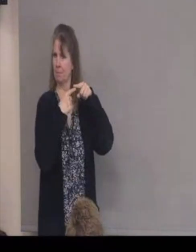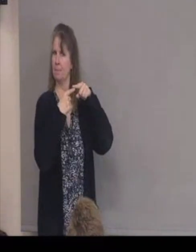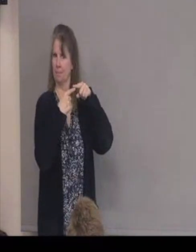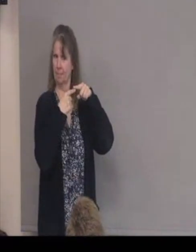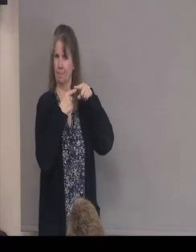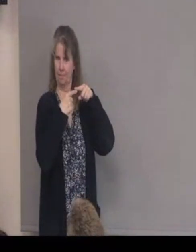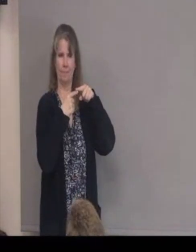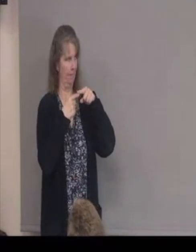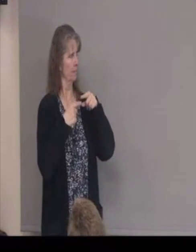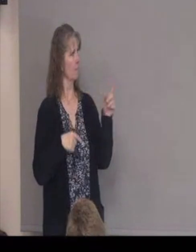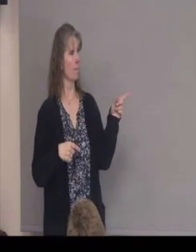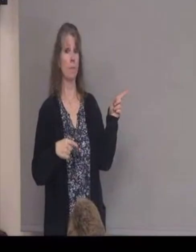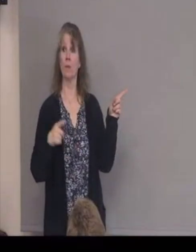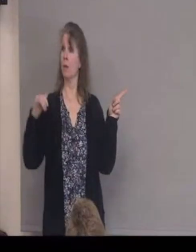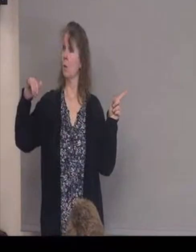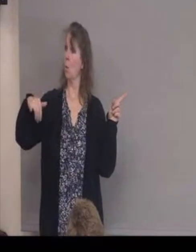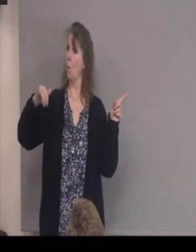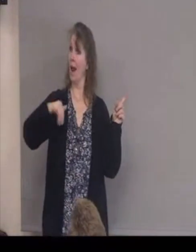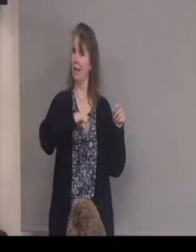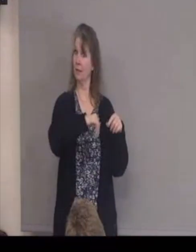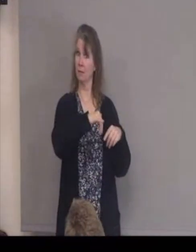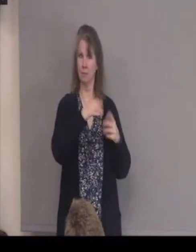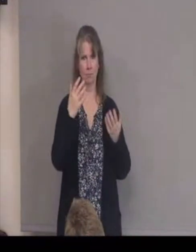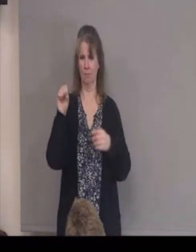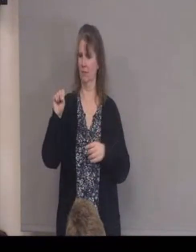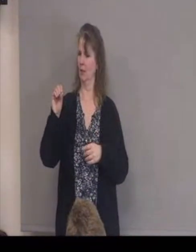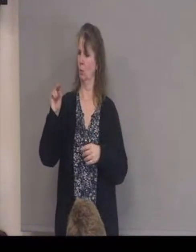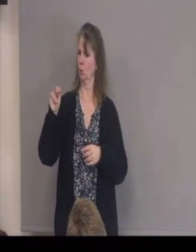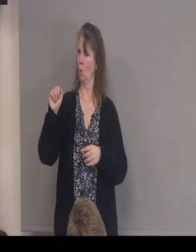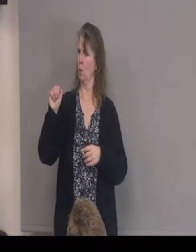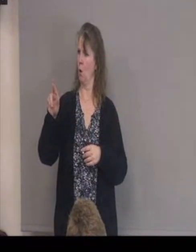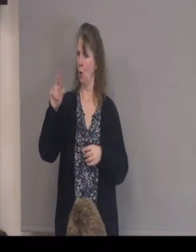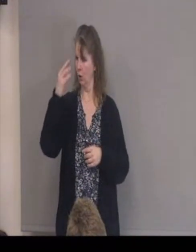Because they're aware of how long it'll take the sound waves to come back to them.